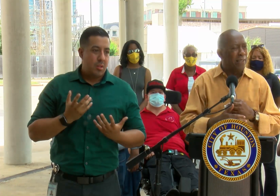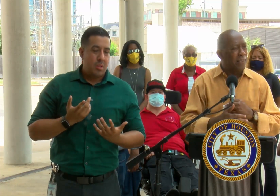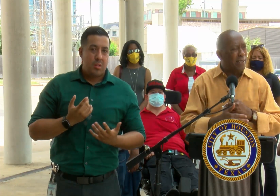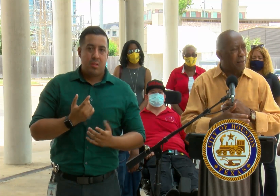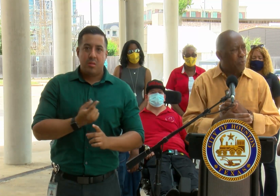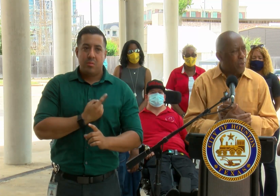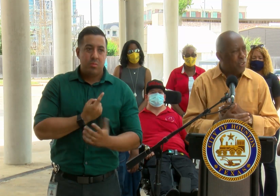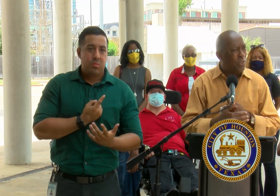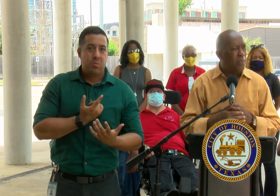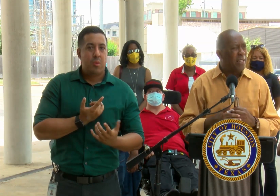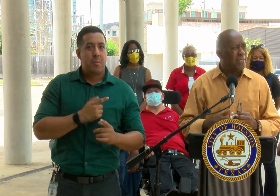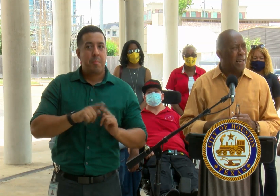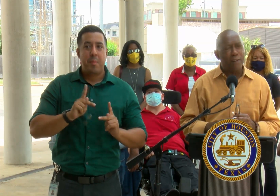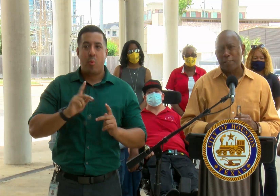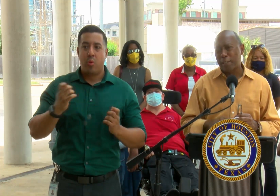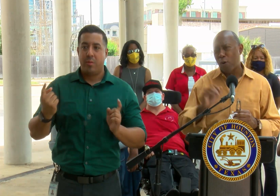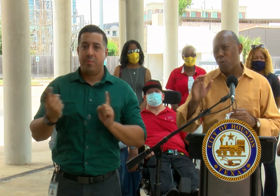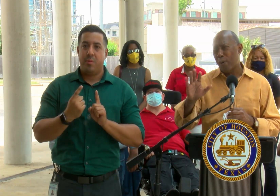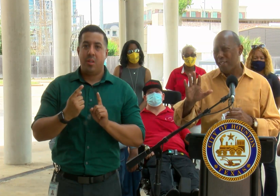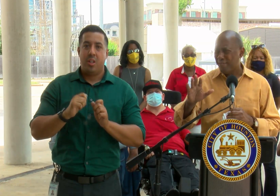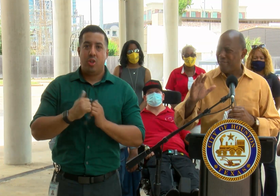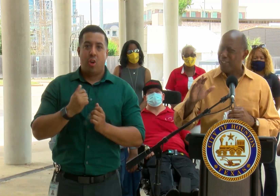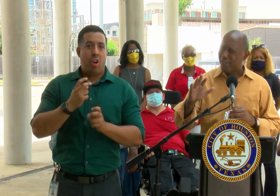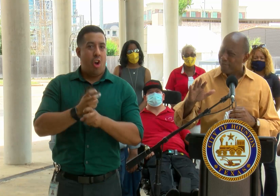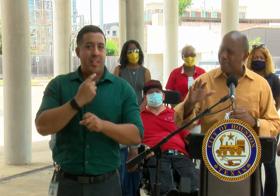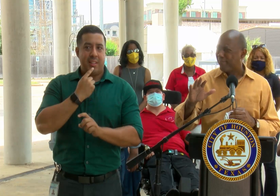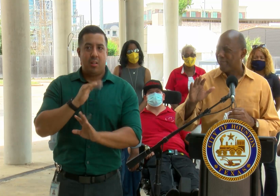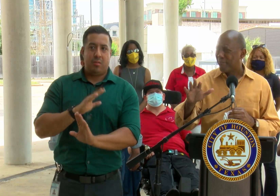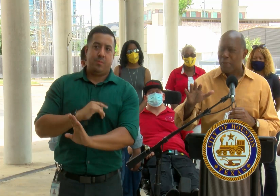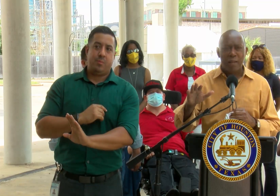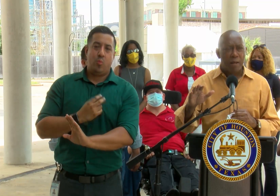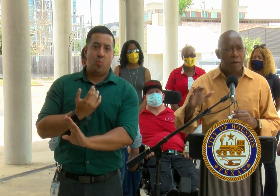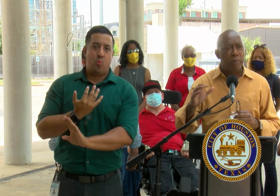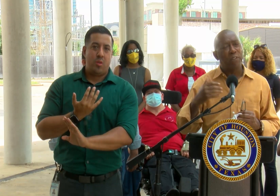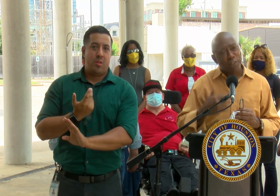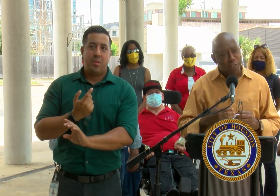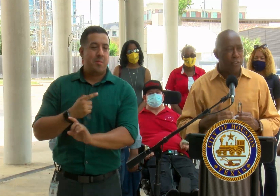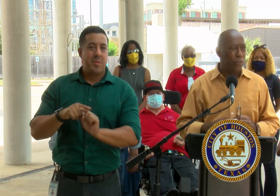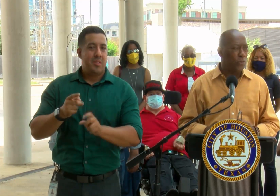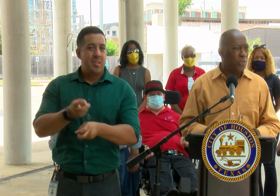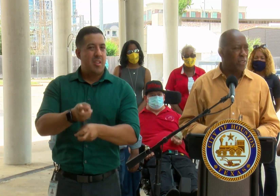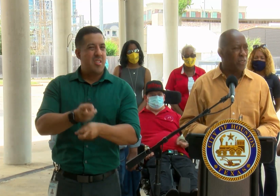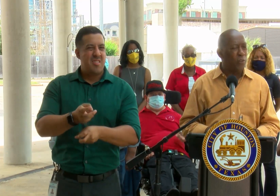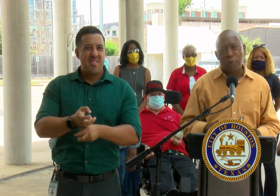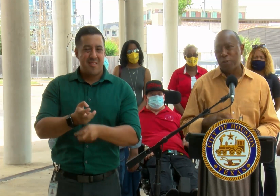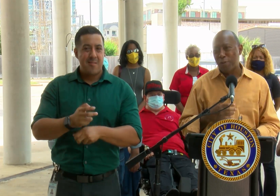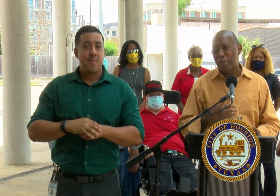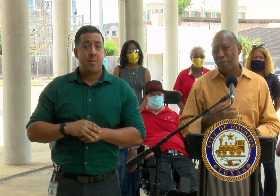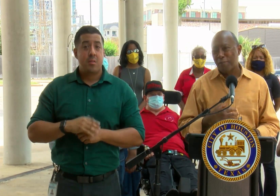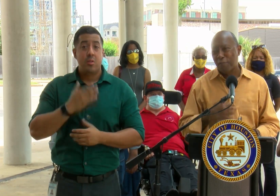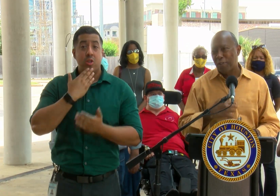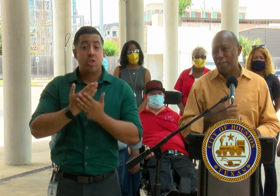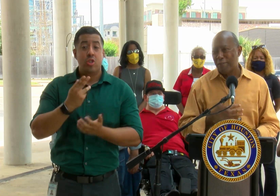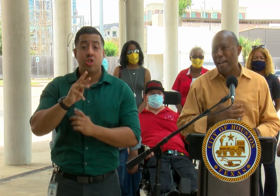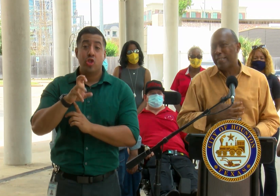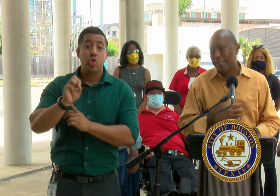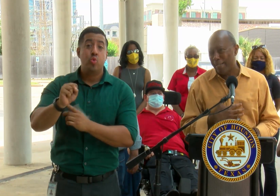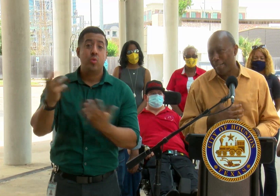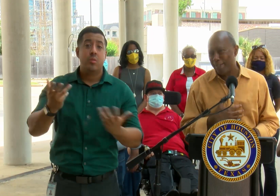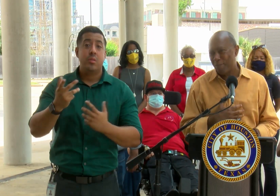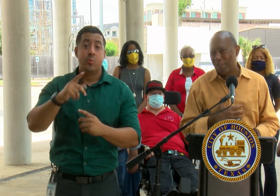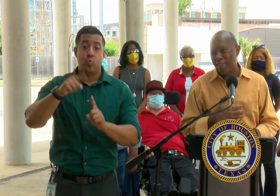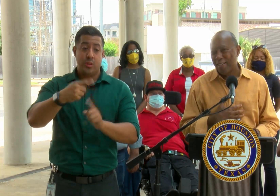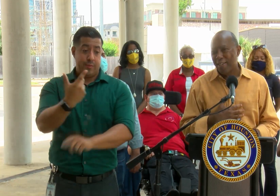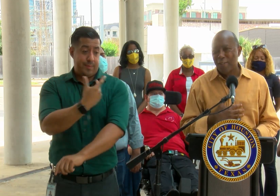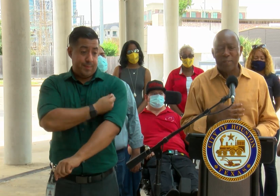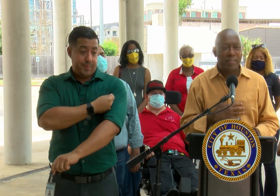and embrace you, it's kind of hard to say, "Oh, wait," But the good news is that when you're fully